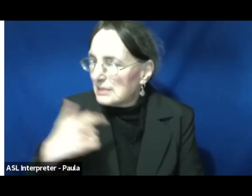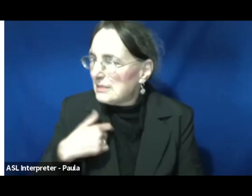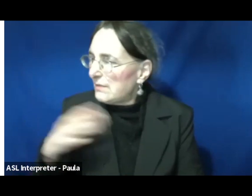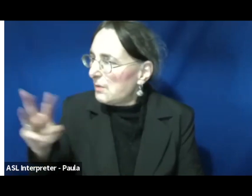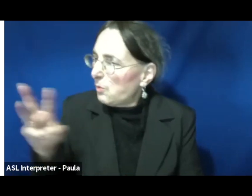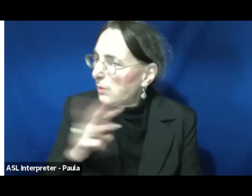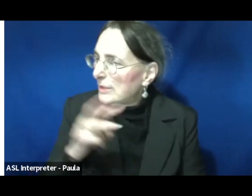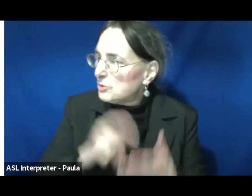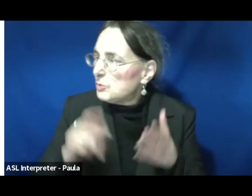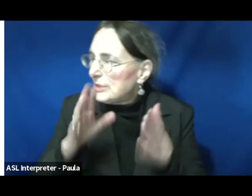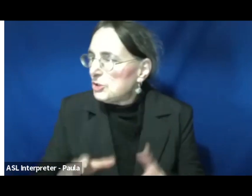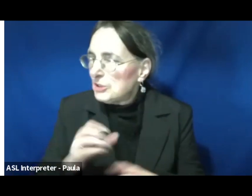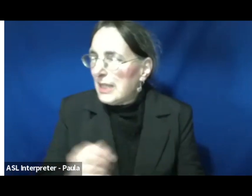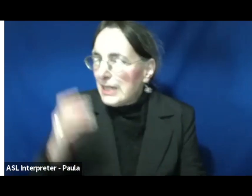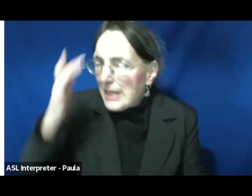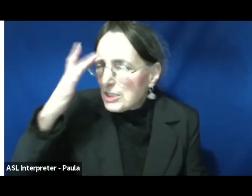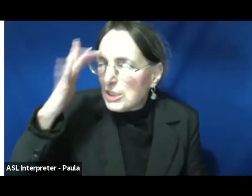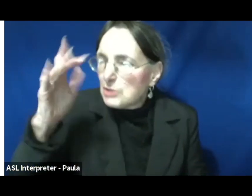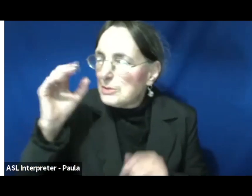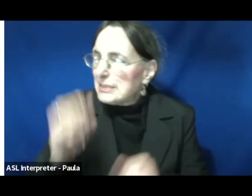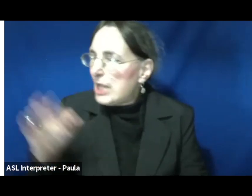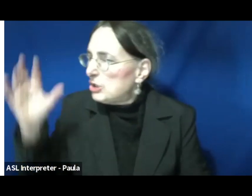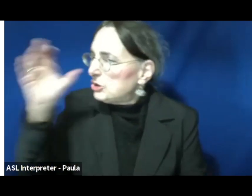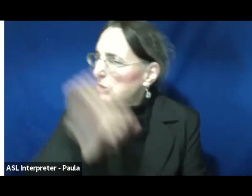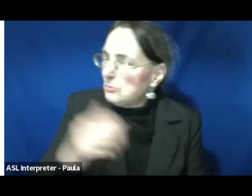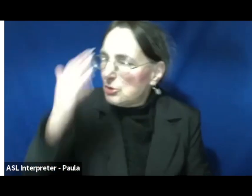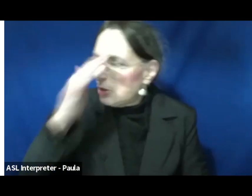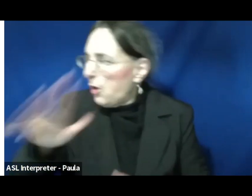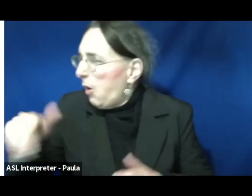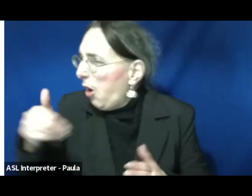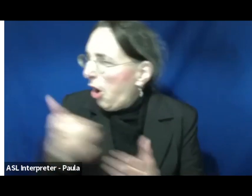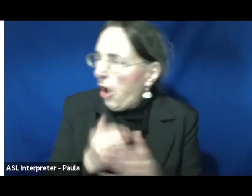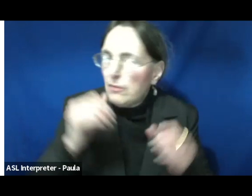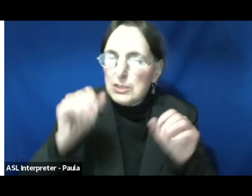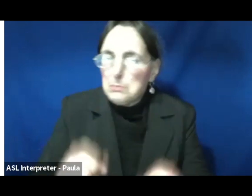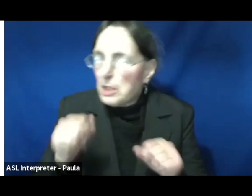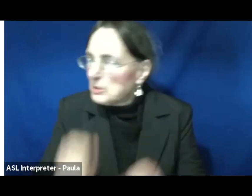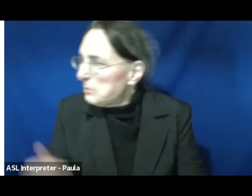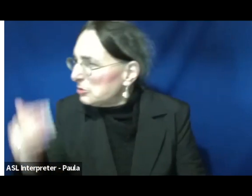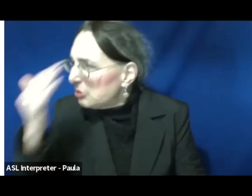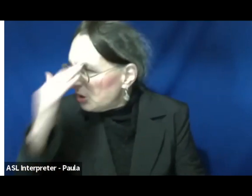and intellectuals can assume to know all that is possible to know of us.